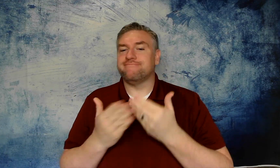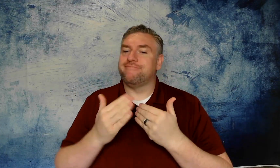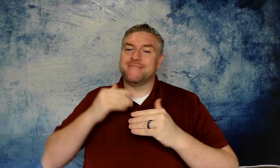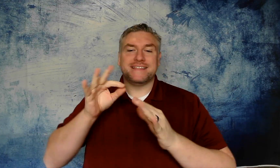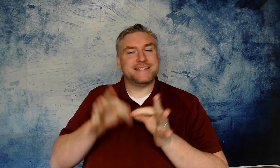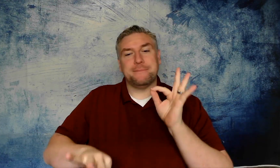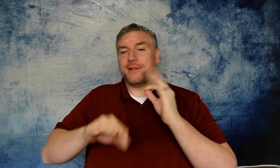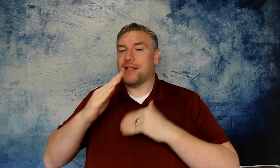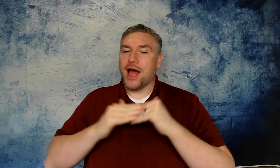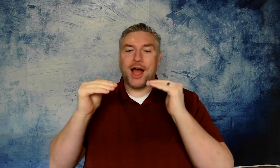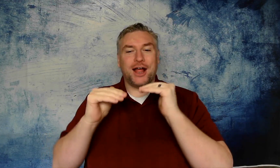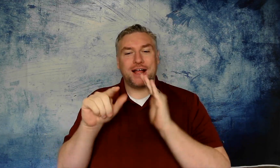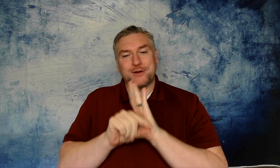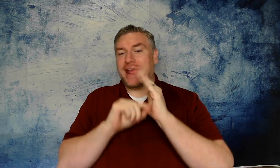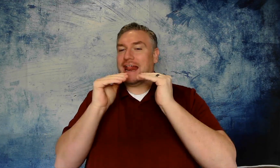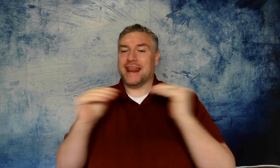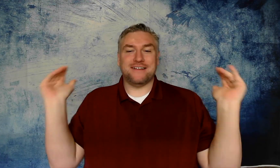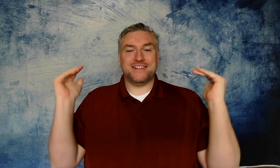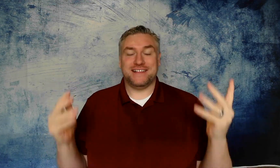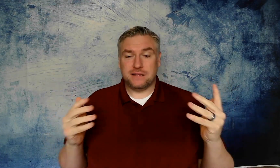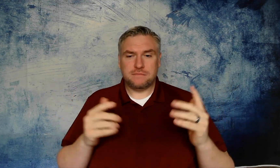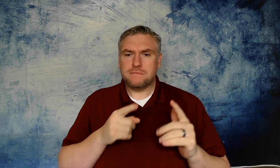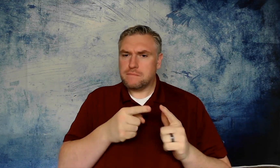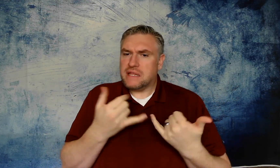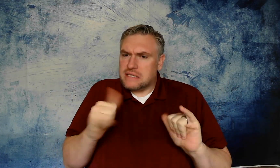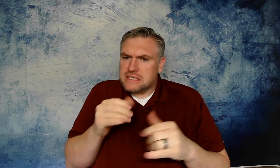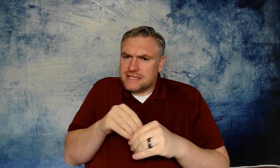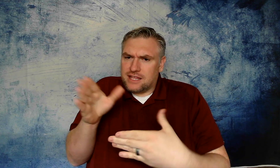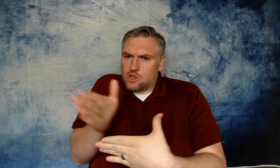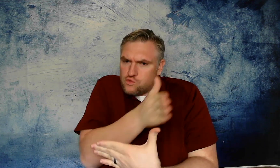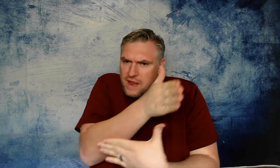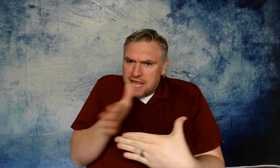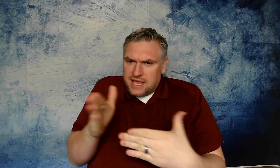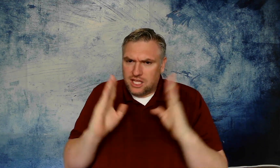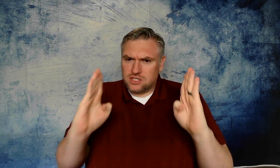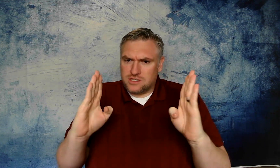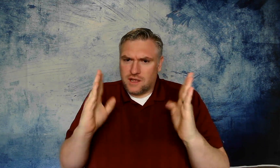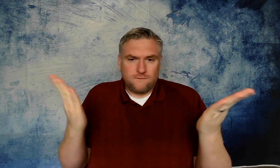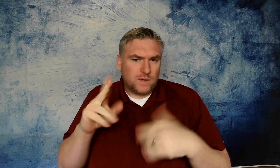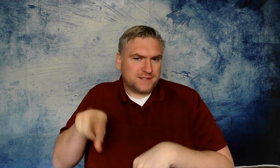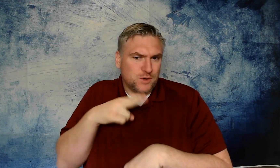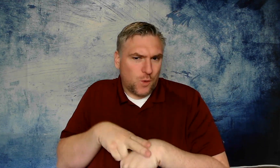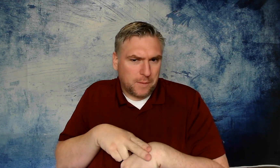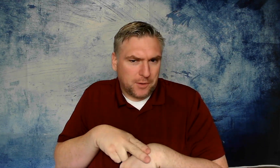Because they're not showing the perfect, simple on grade level, but they're still in the range of what's normal.